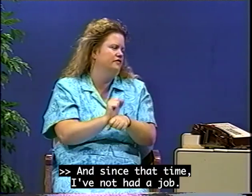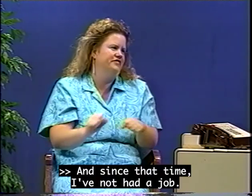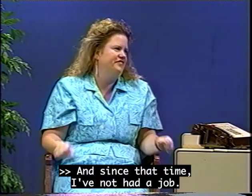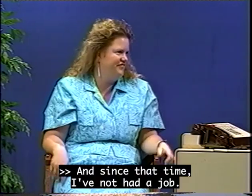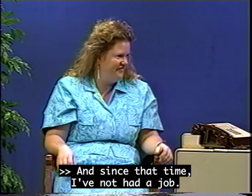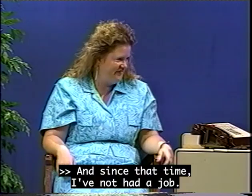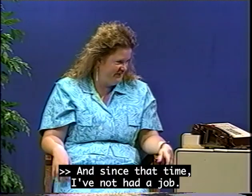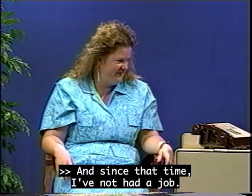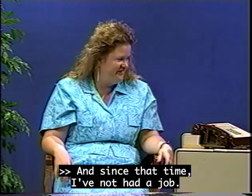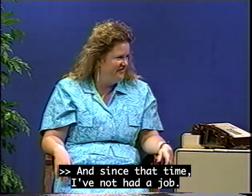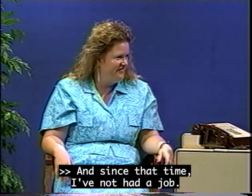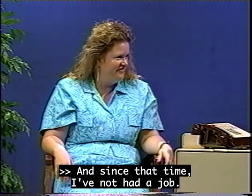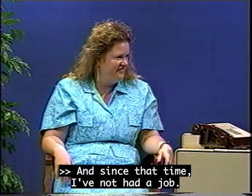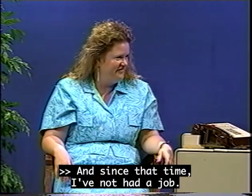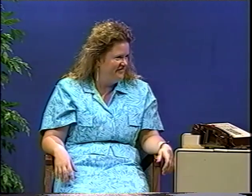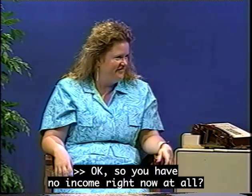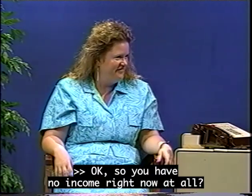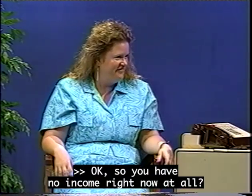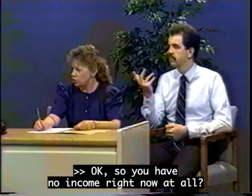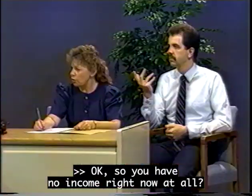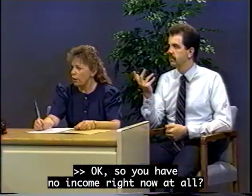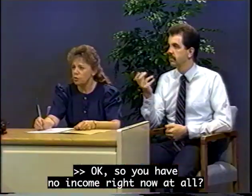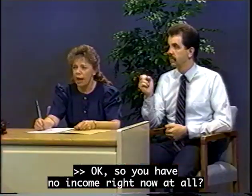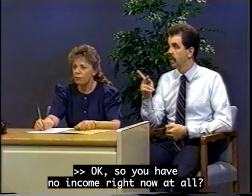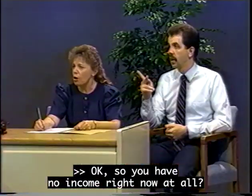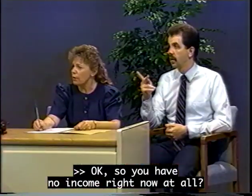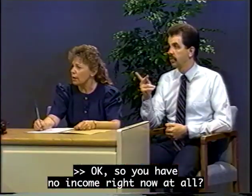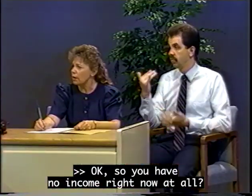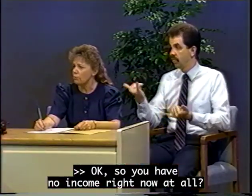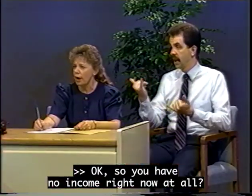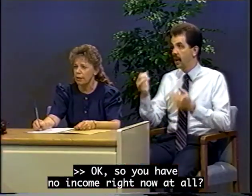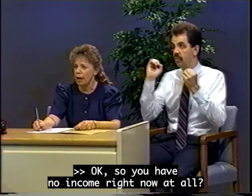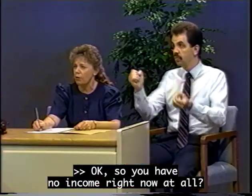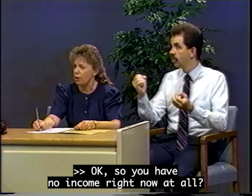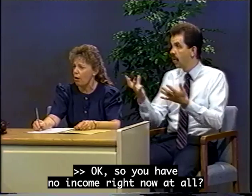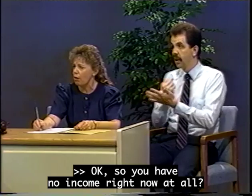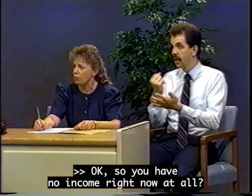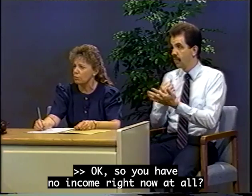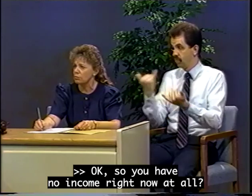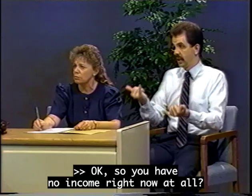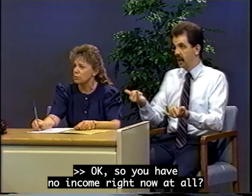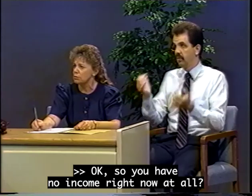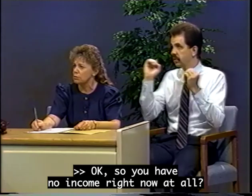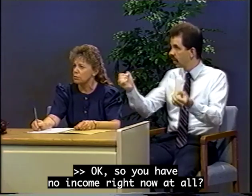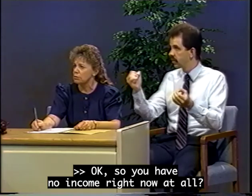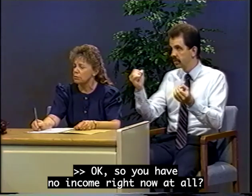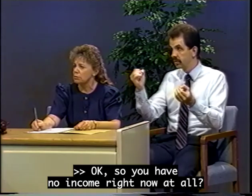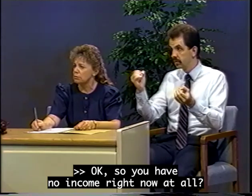And since that time, I've not had a job. Okay, so you have no income right now at all?